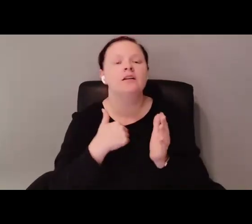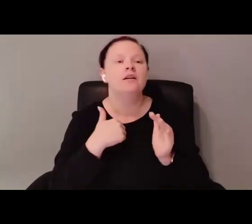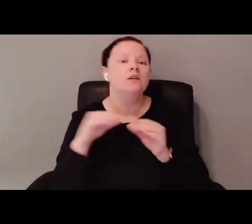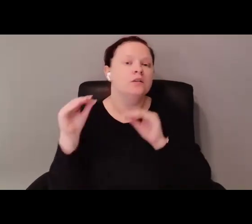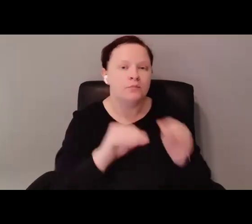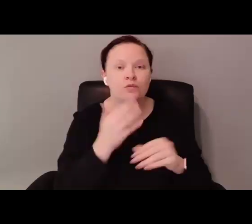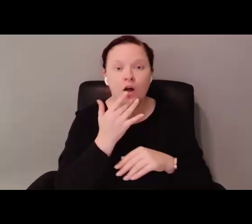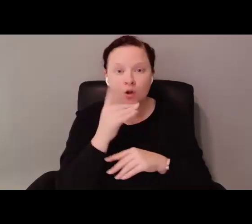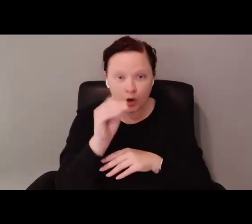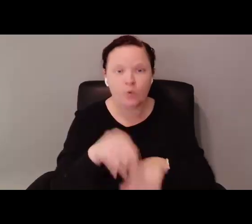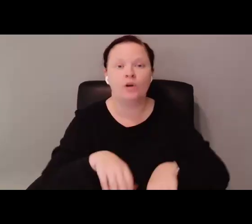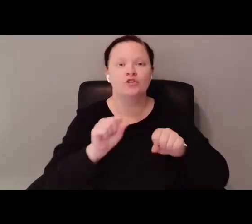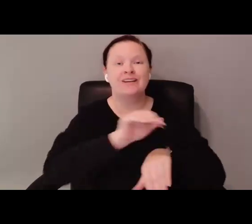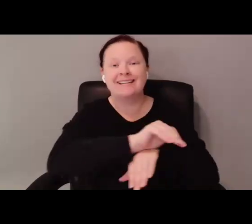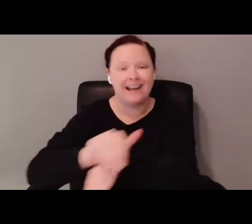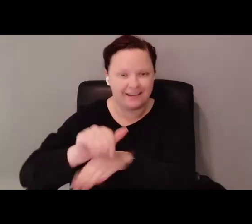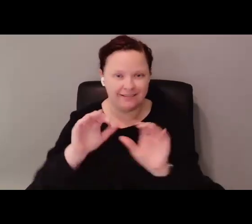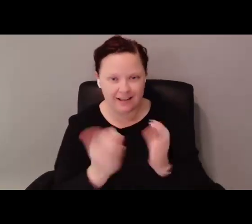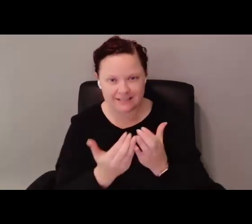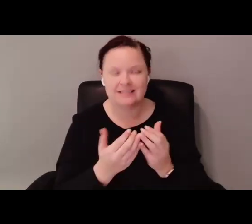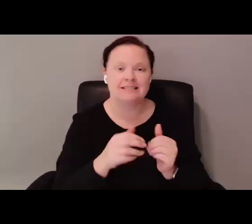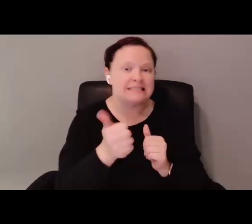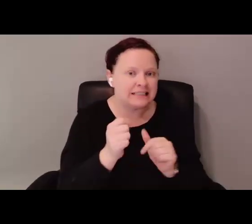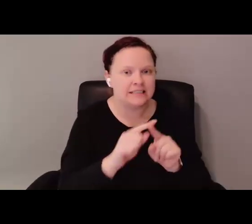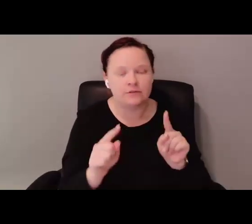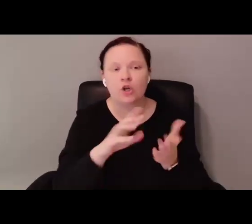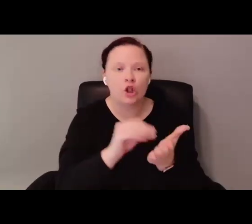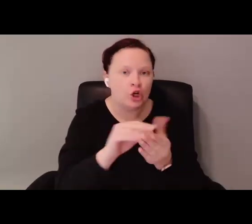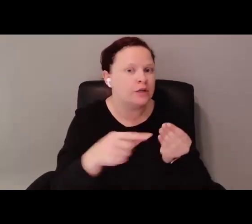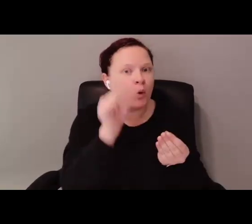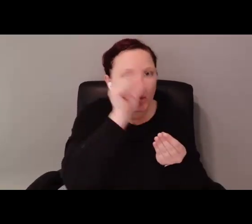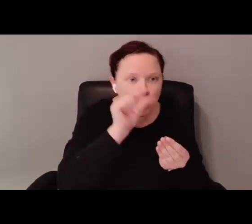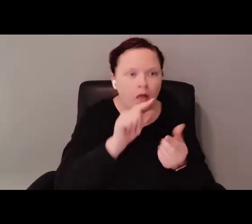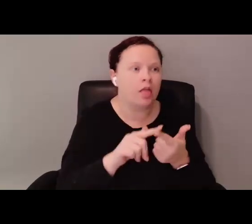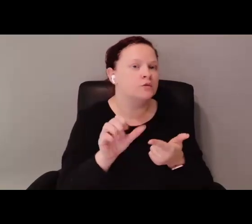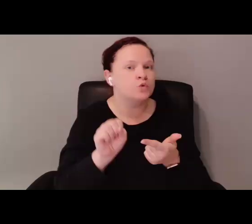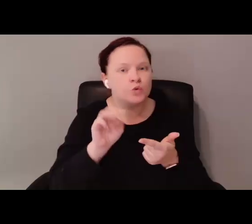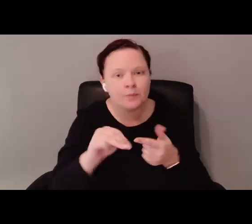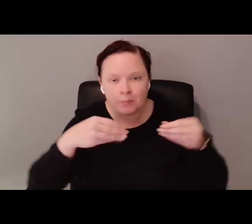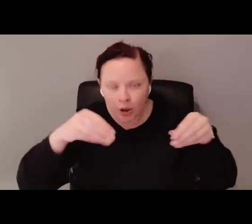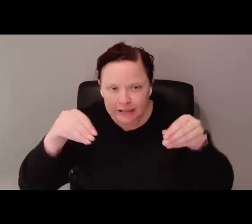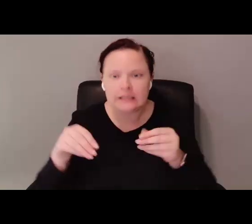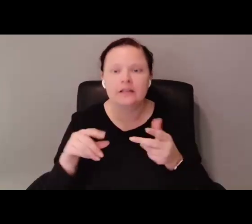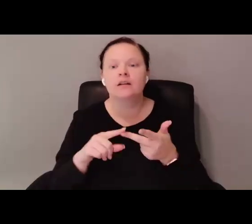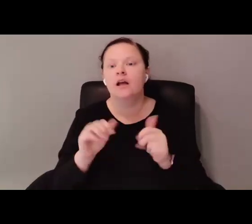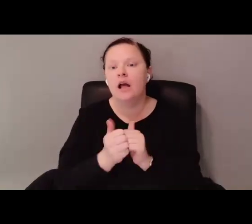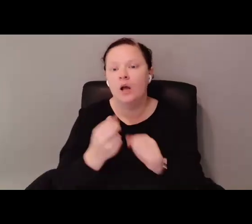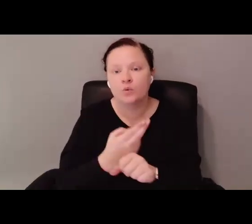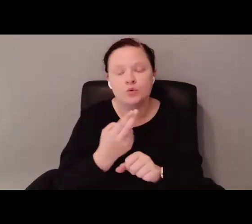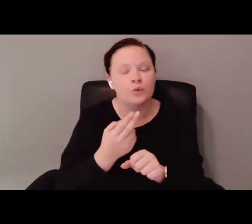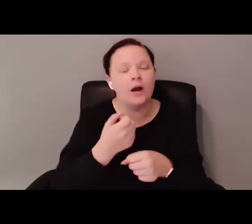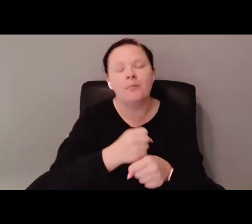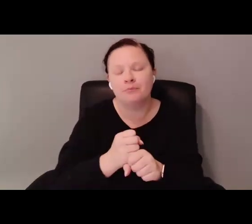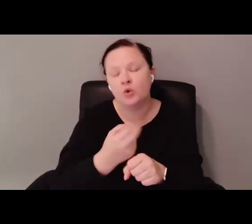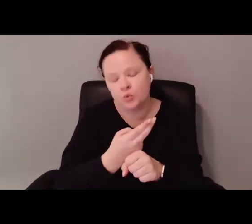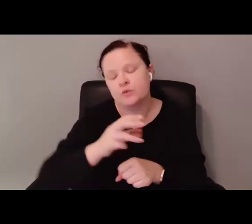10 night classes, learned to like Google and social media marketing and how to make WordPress websites.